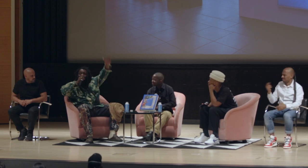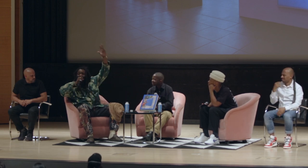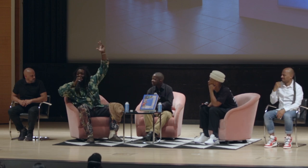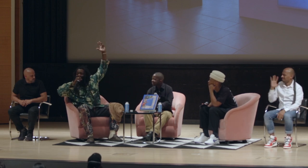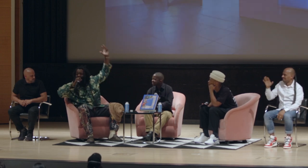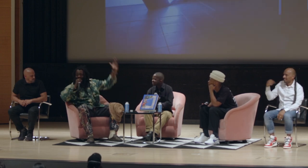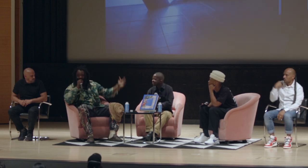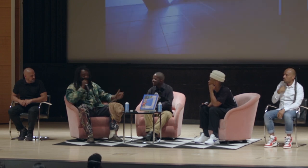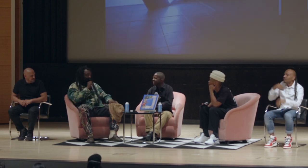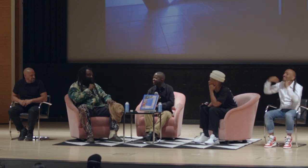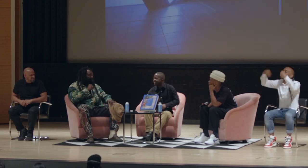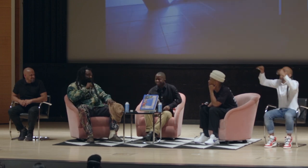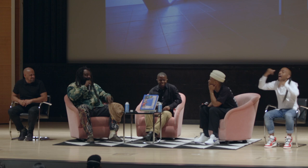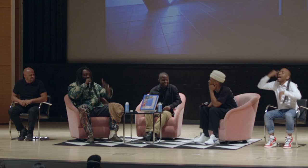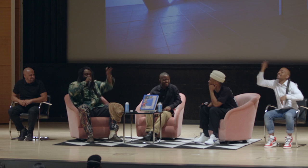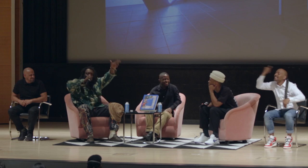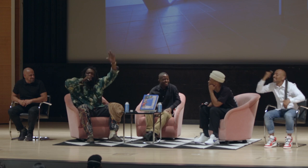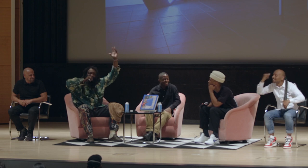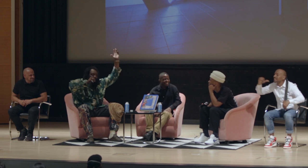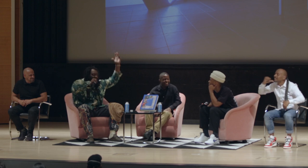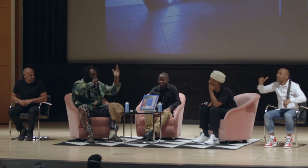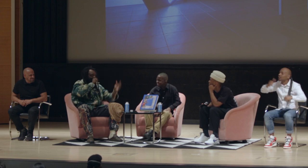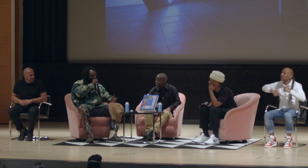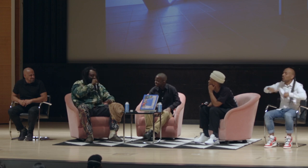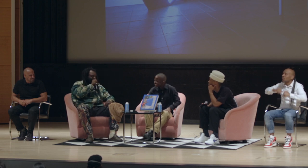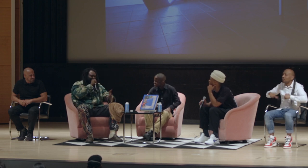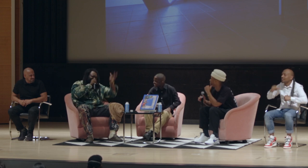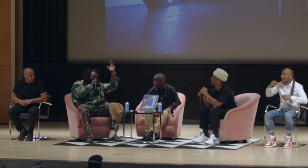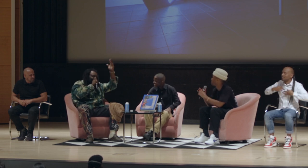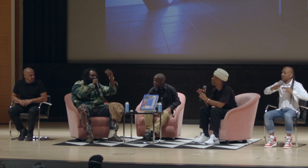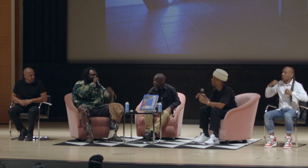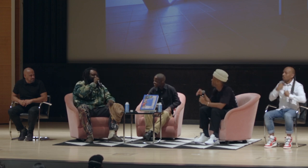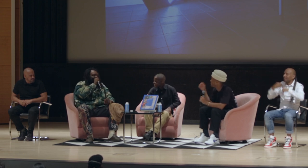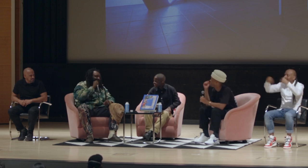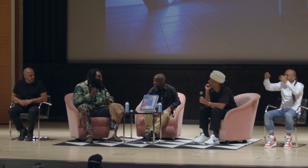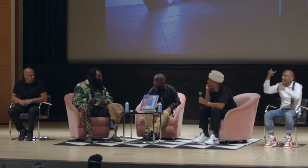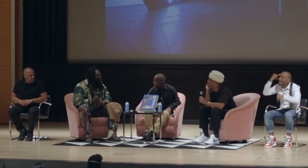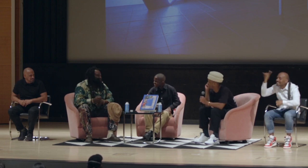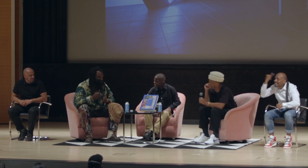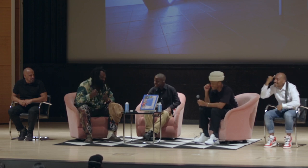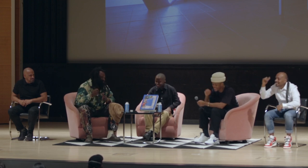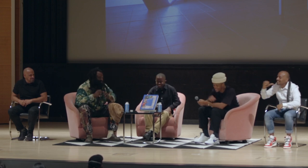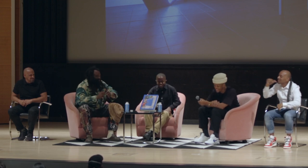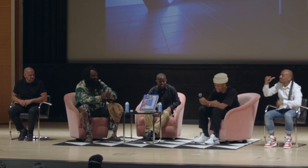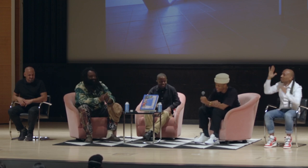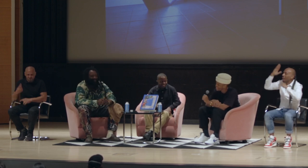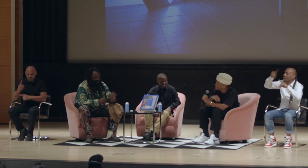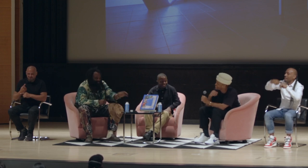we sell ideas. It was the idea we sold you. Don't worry about the shirt. Right.